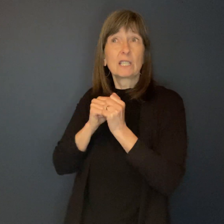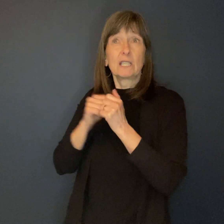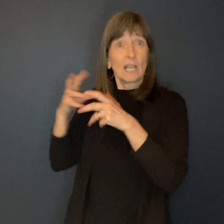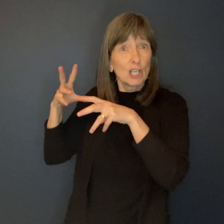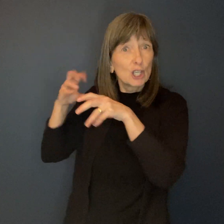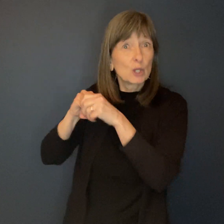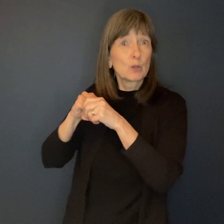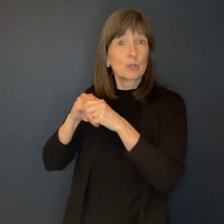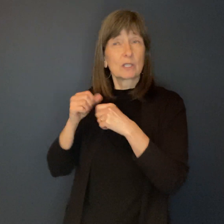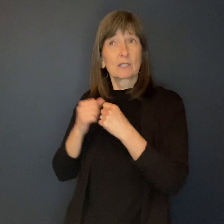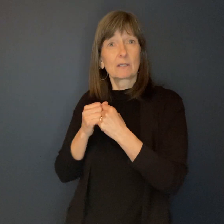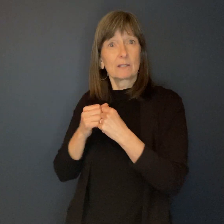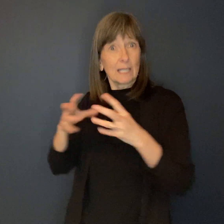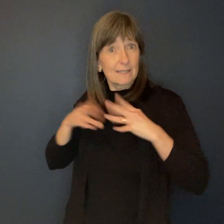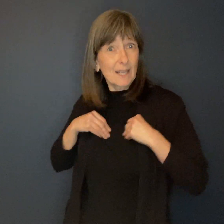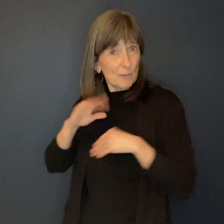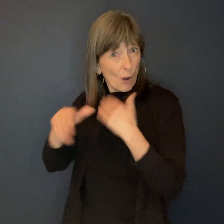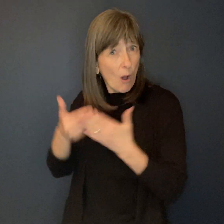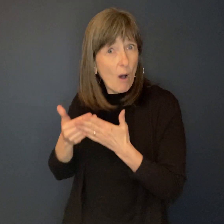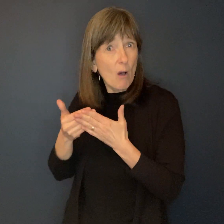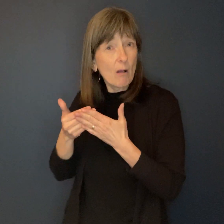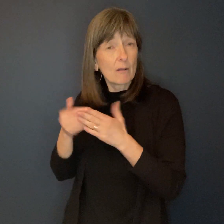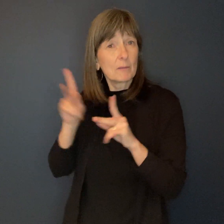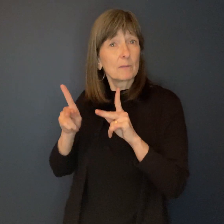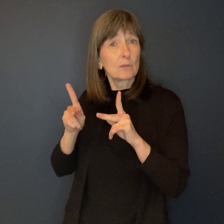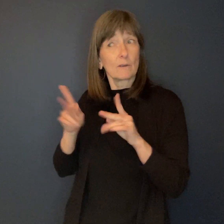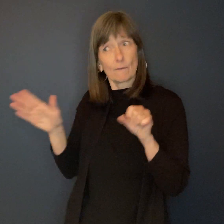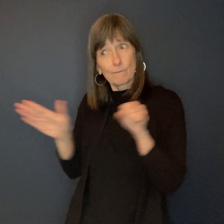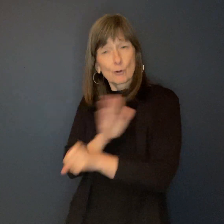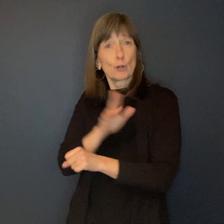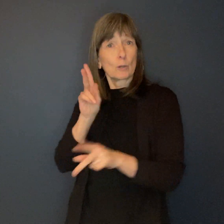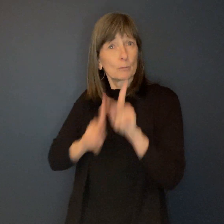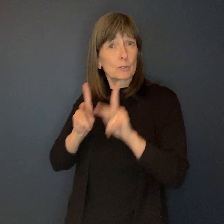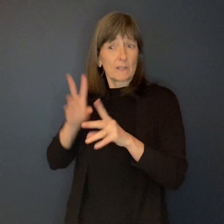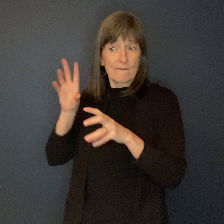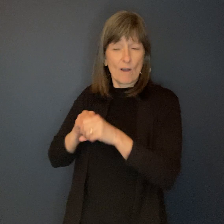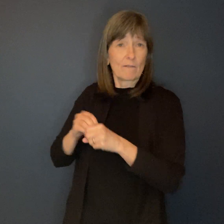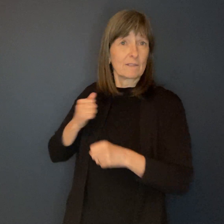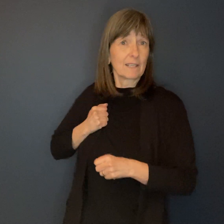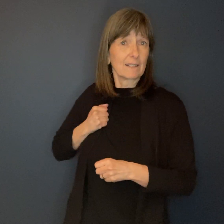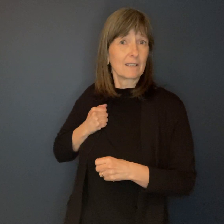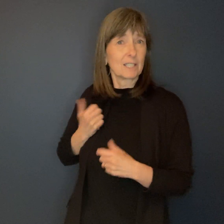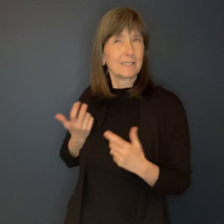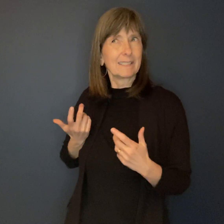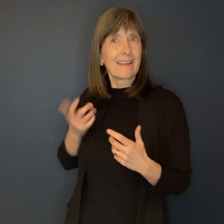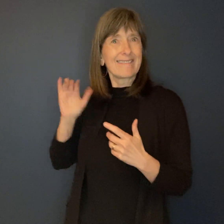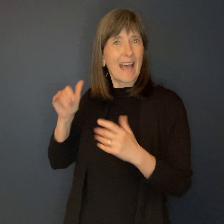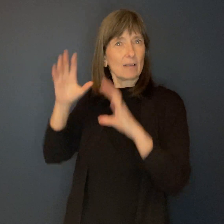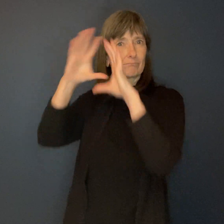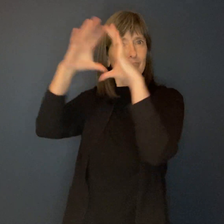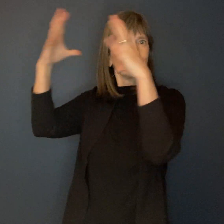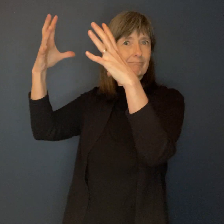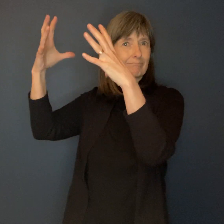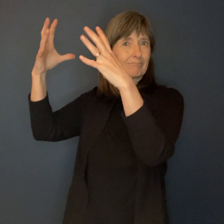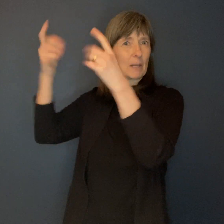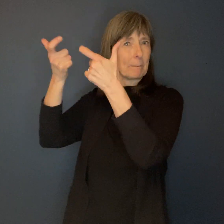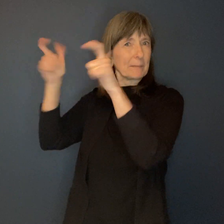and acceptance of all people as being full participants, and, you know, like, these are fairly widely shared